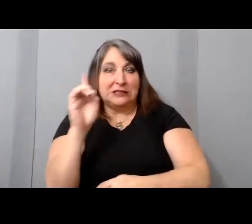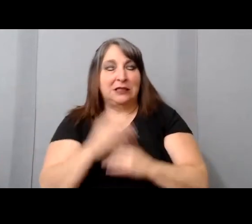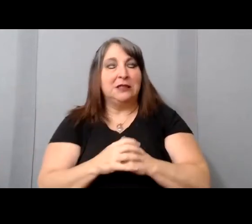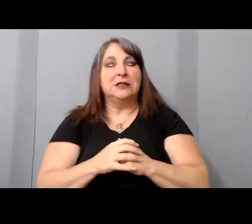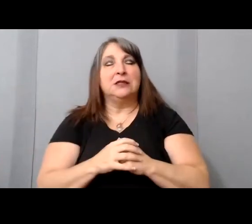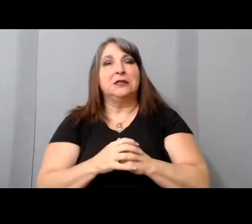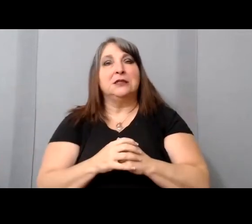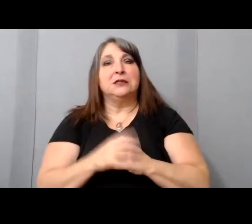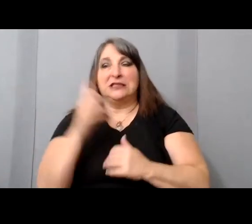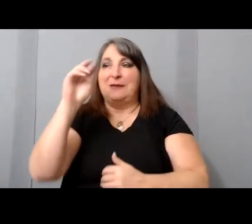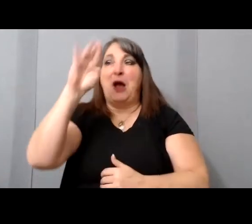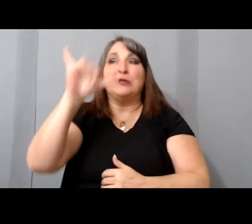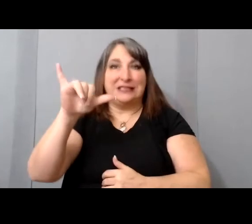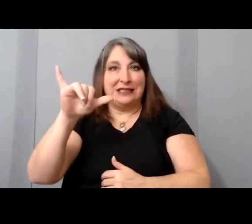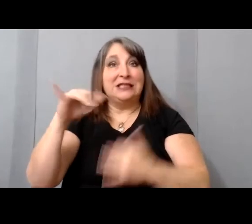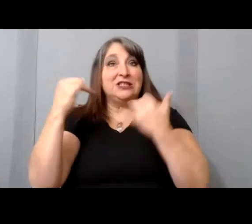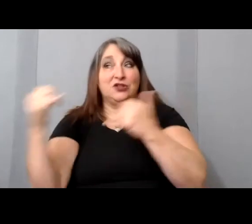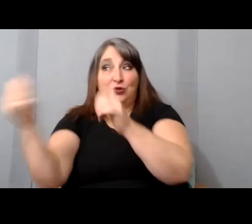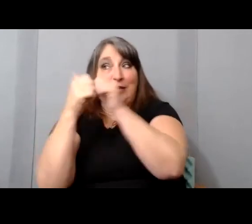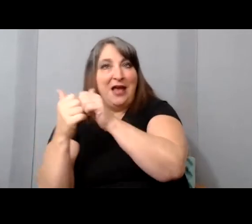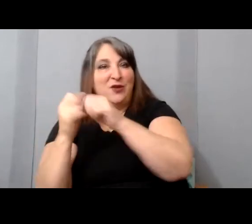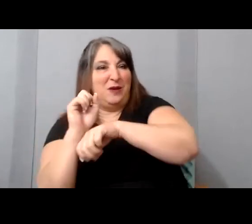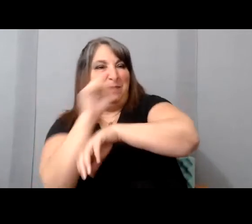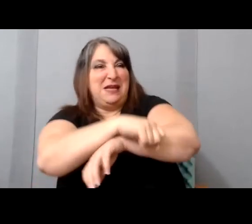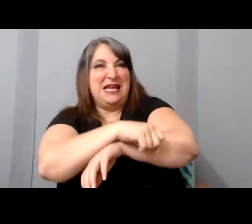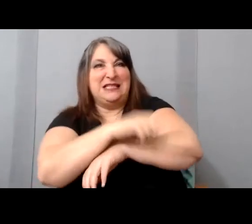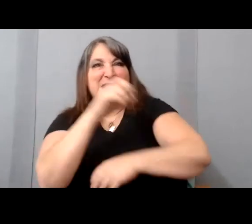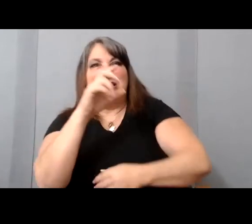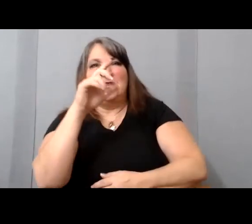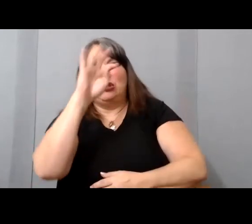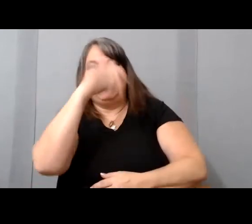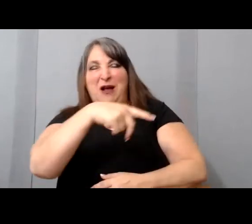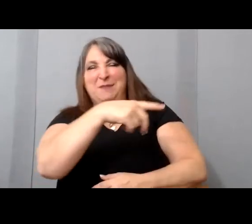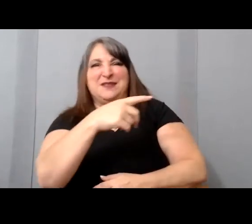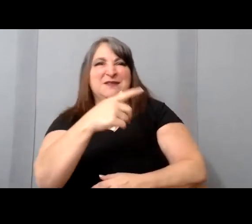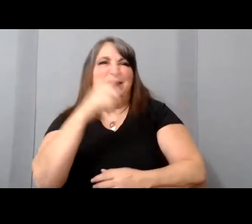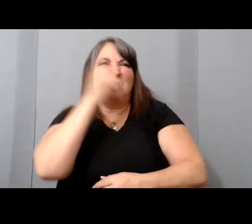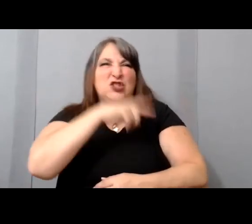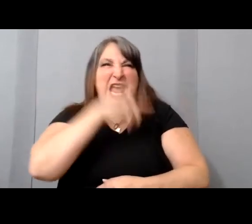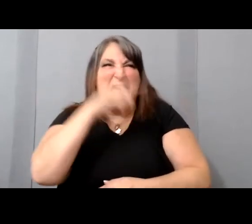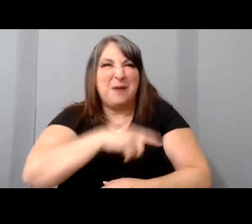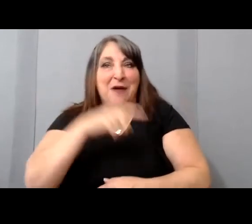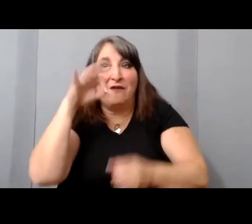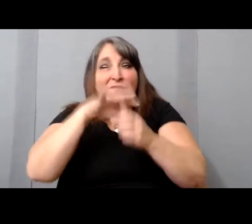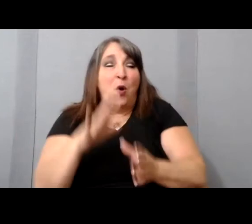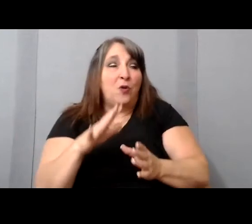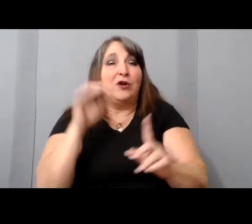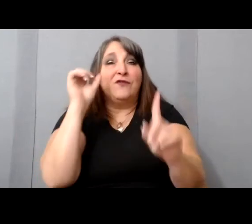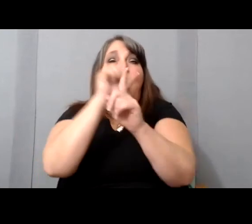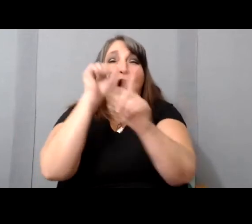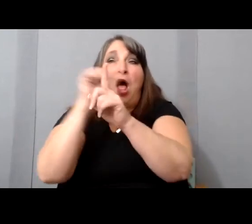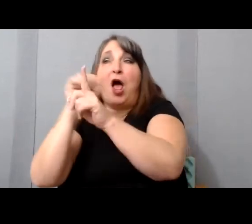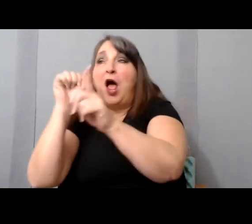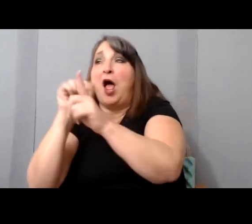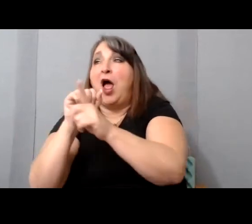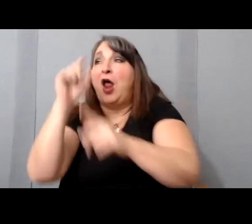we have defeated Donald Trump's sham voter fraud commission. Remember that he started out? You know, he's back to those same old lies, but